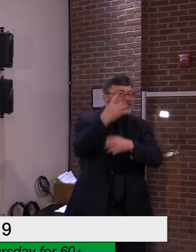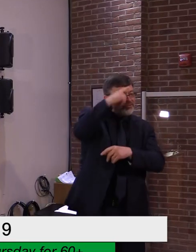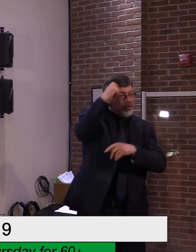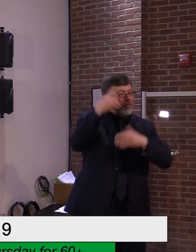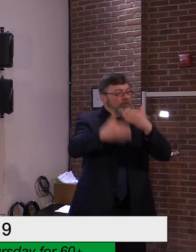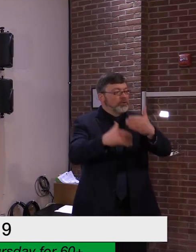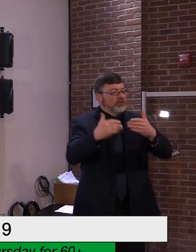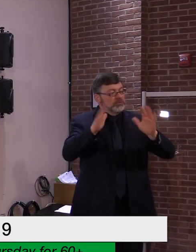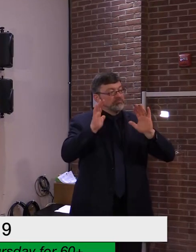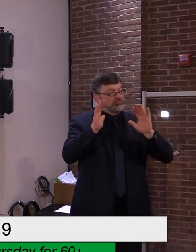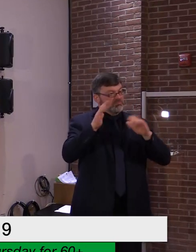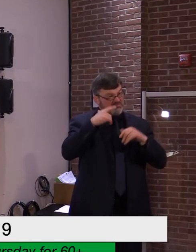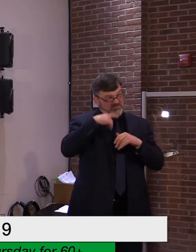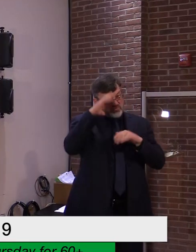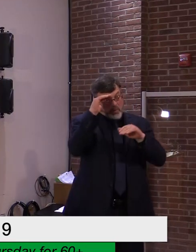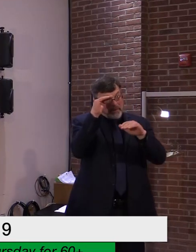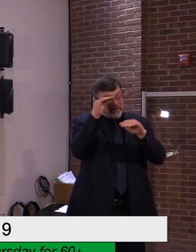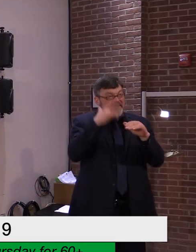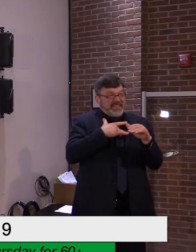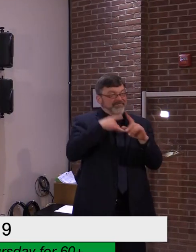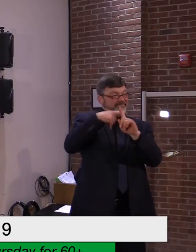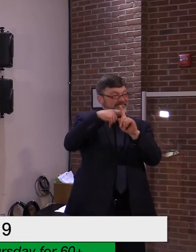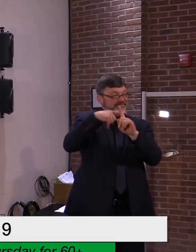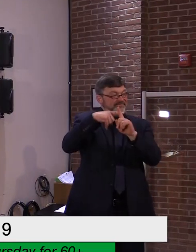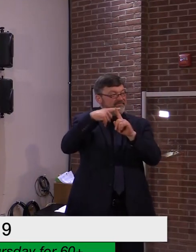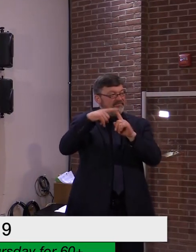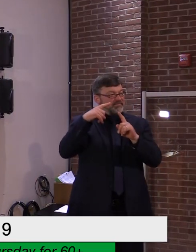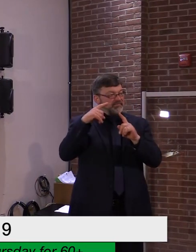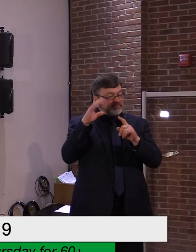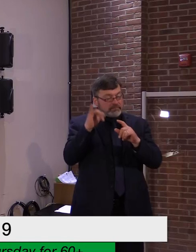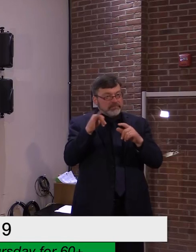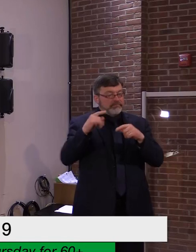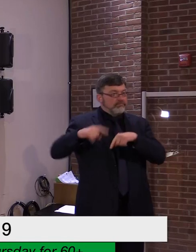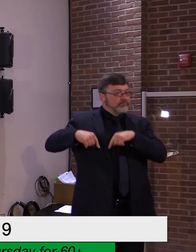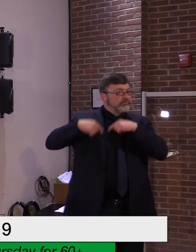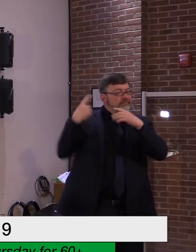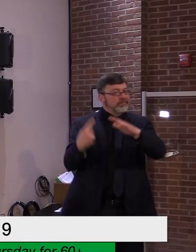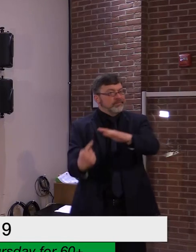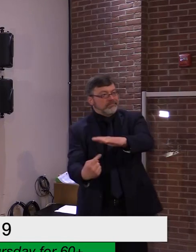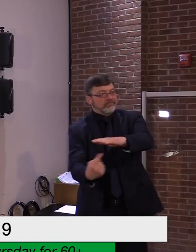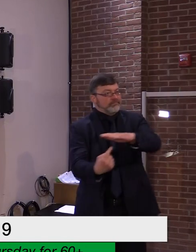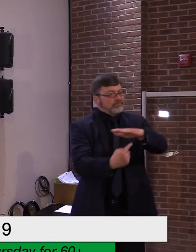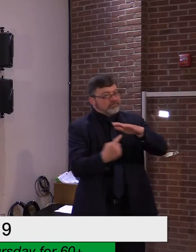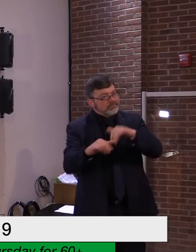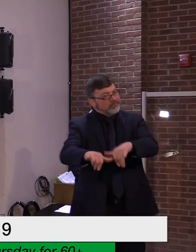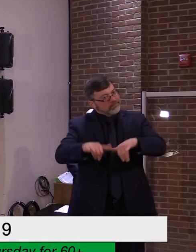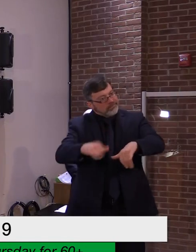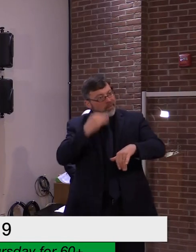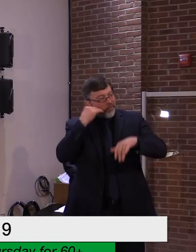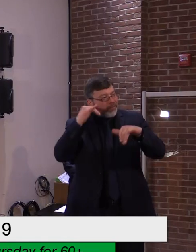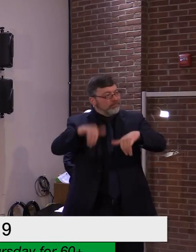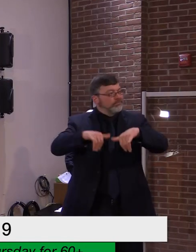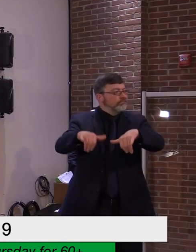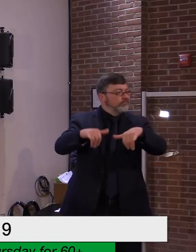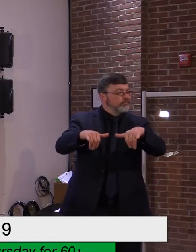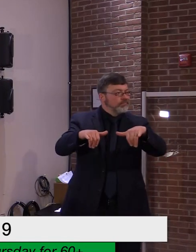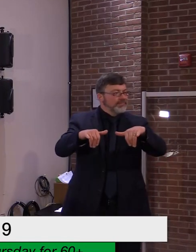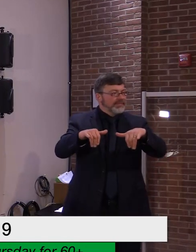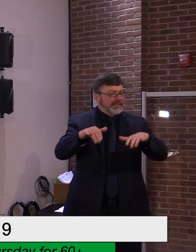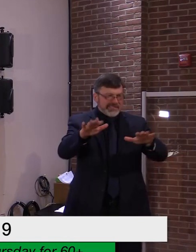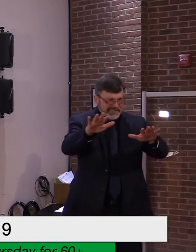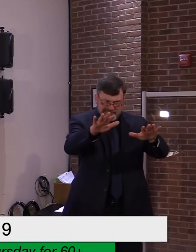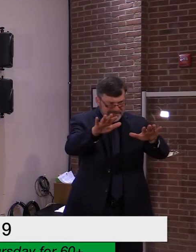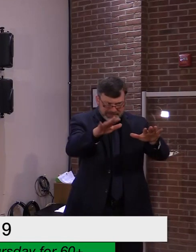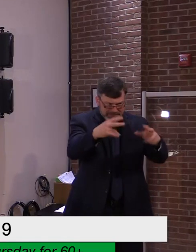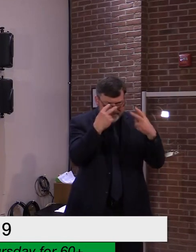of, for some, isolation. But you probably aren't looking to me for a weather report. When